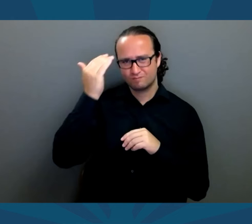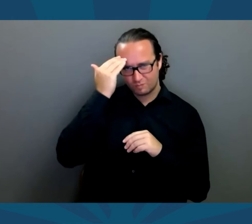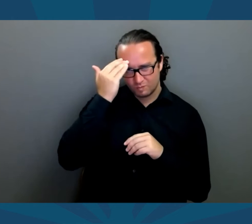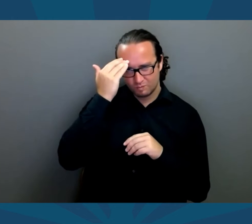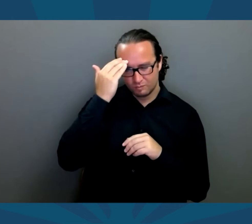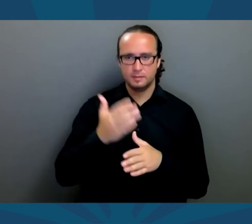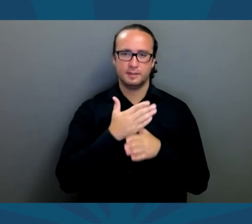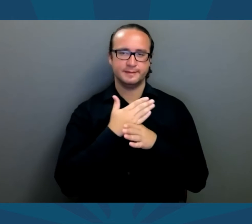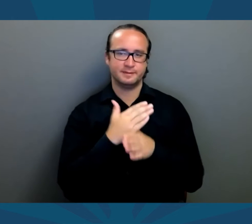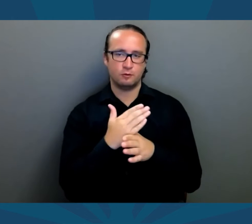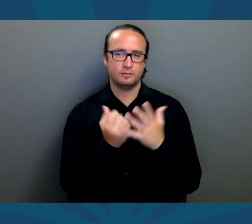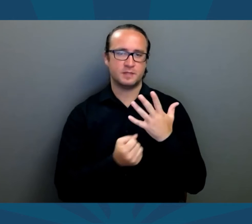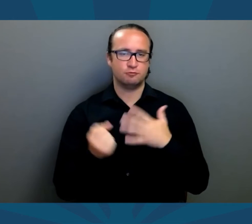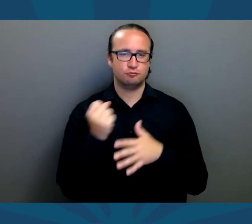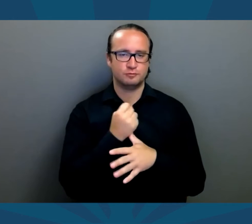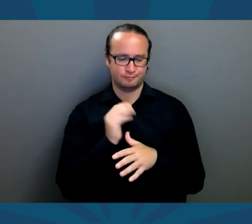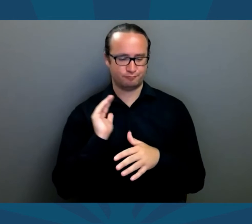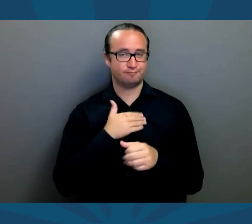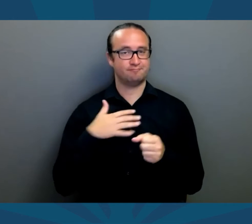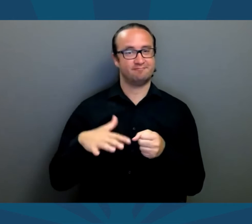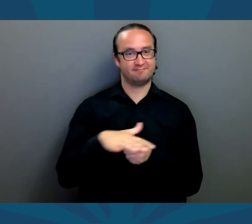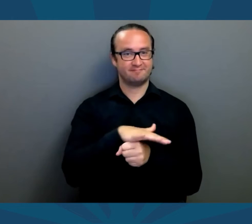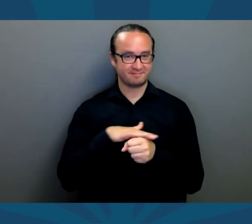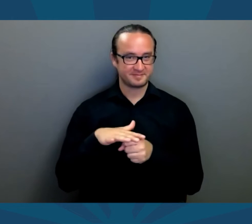I know and share the priorities of our district.